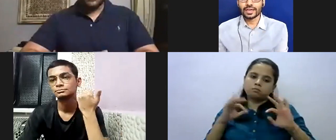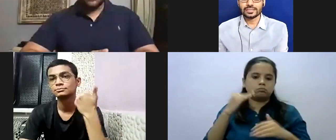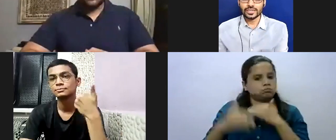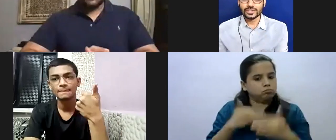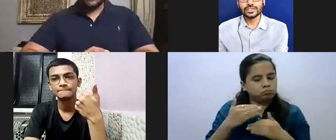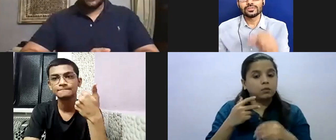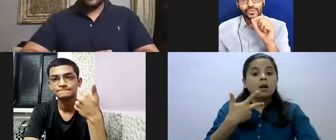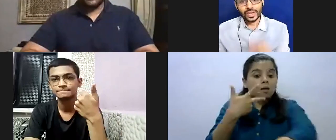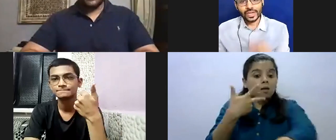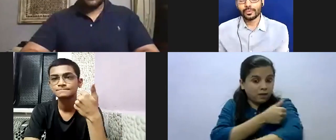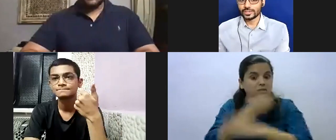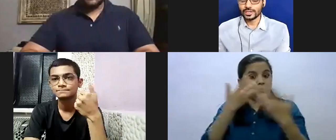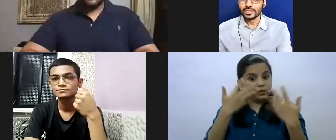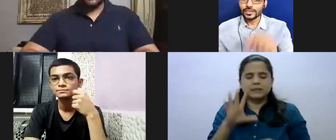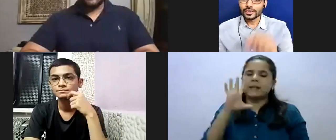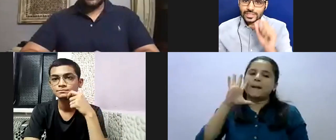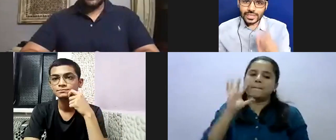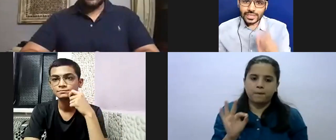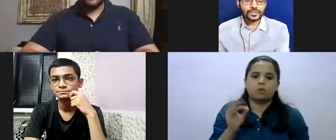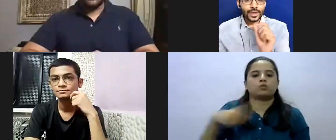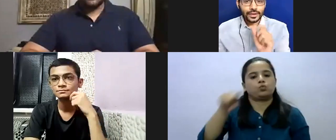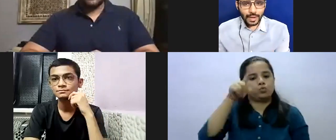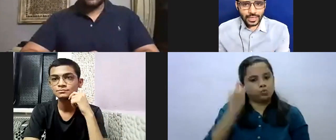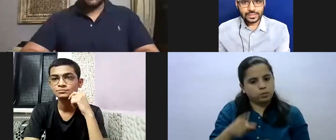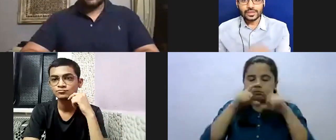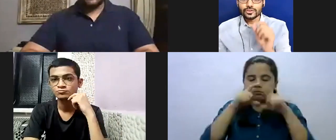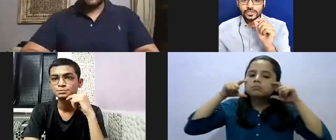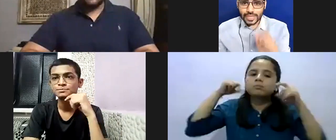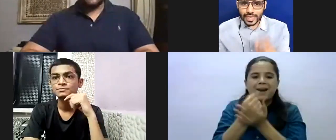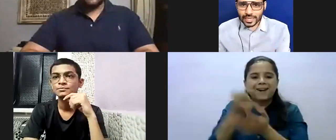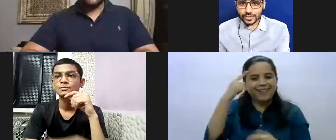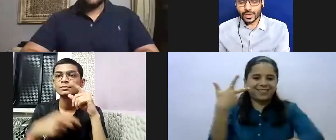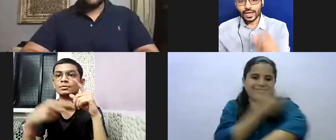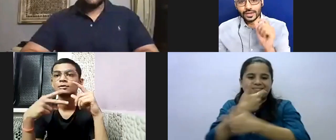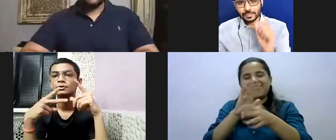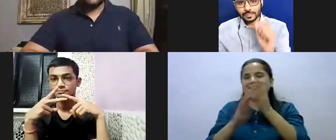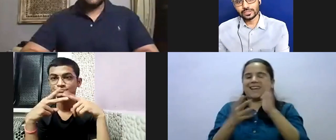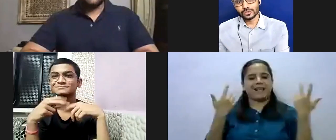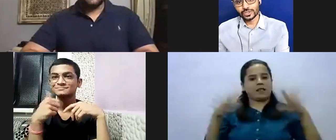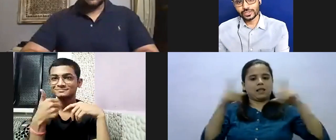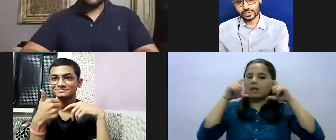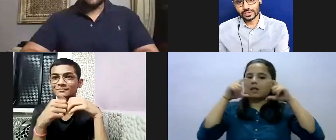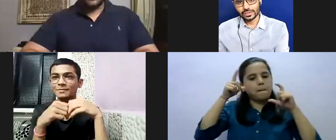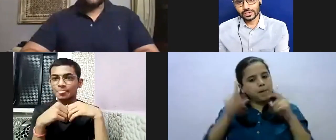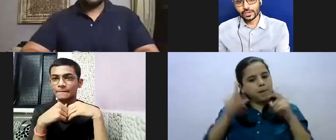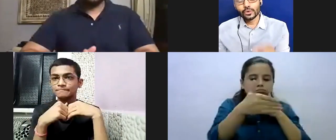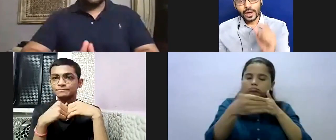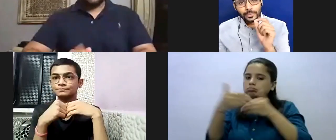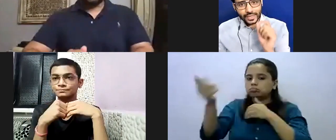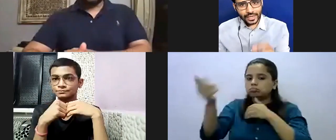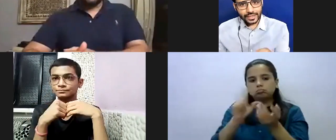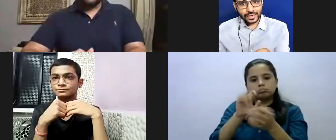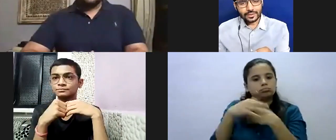after vaccination, it is very important that you still need to wear a mask, you need to sanitize your hand and maintain social distance. You